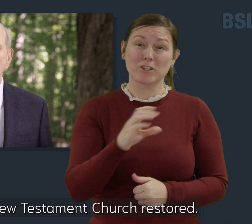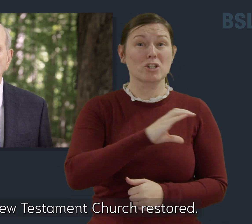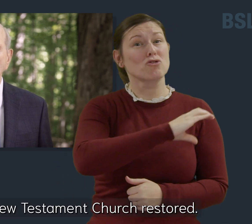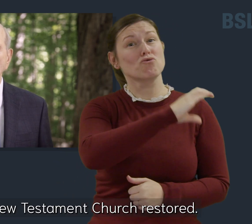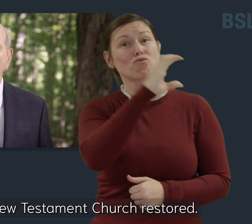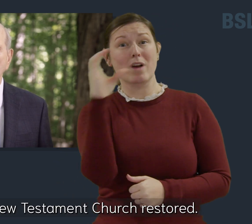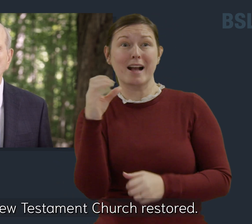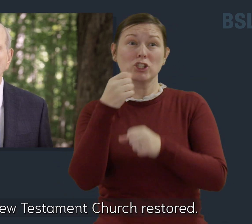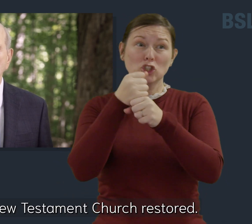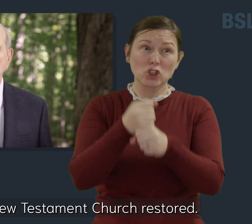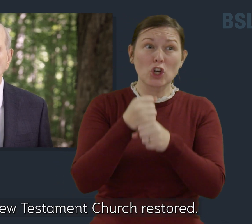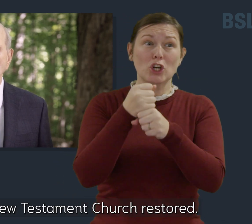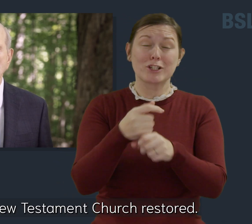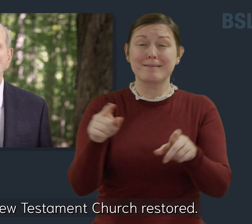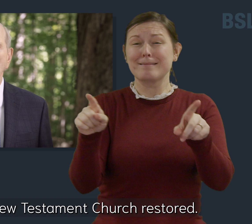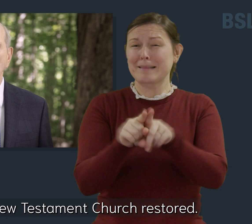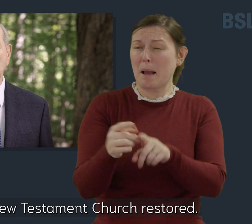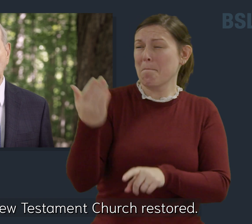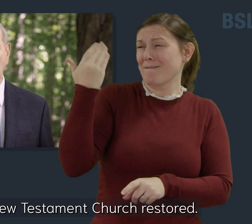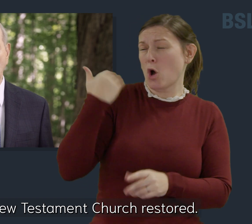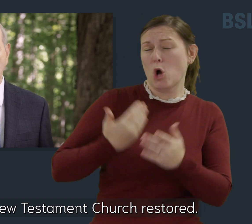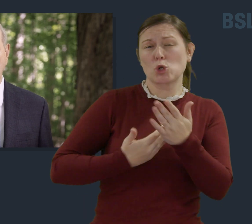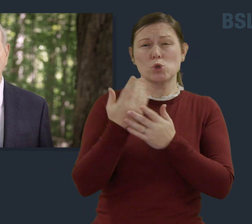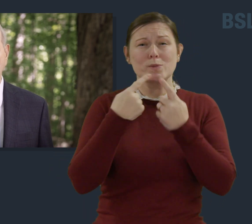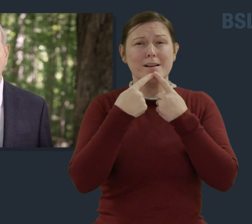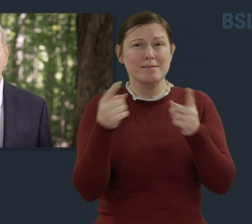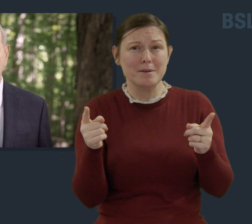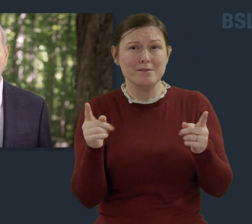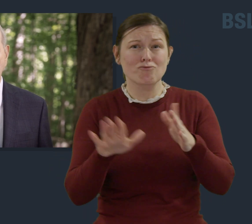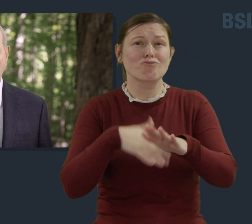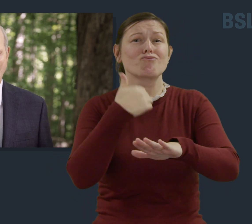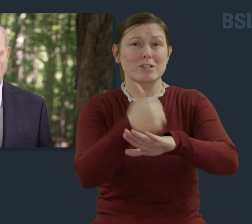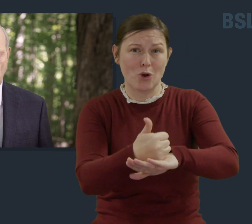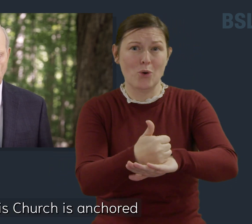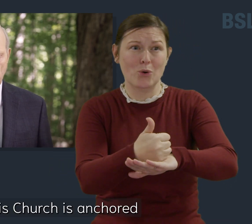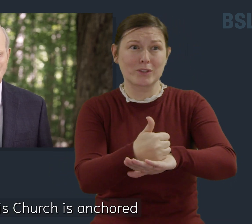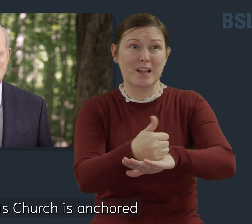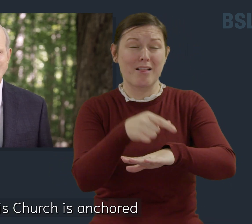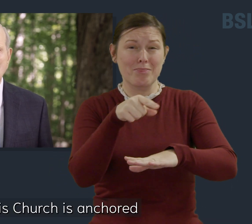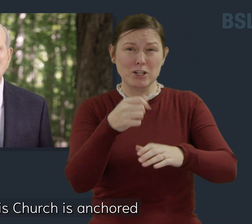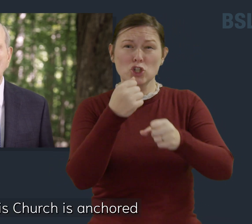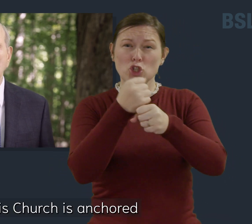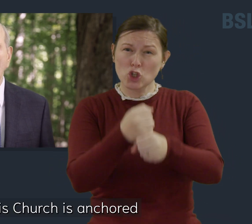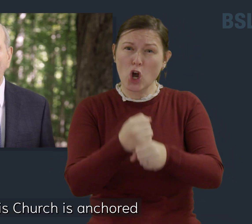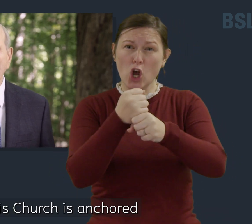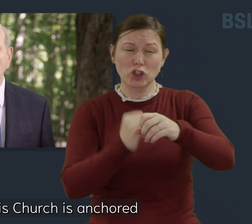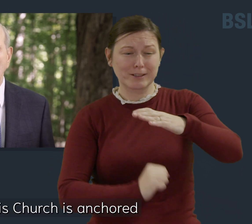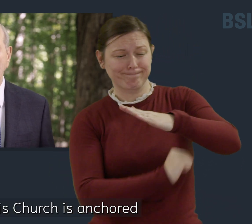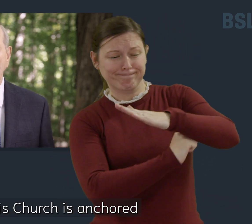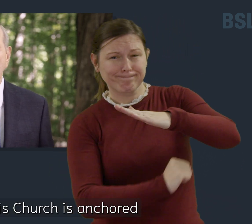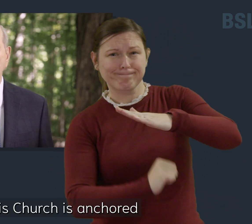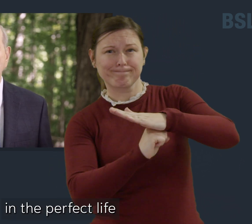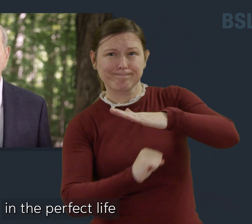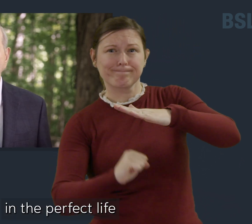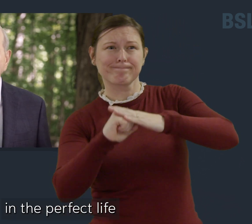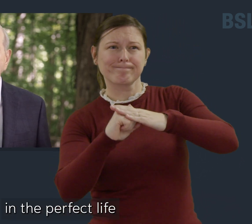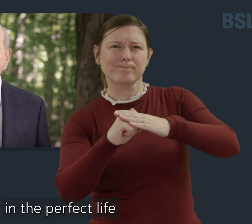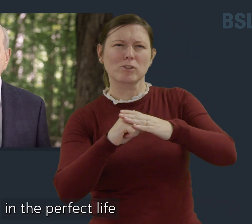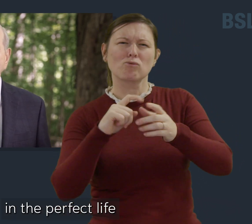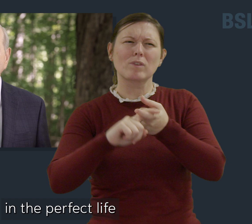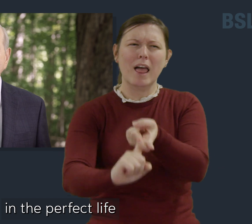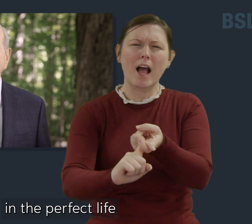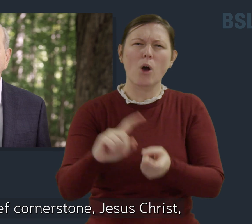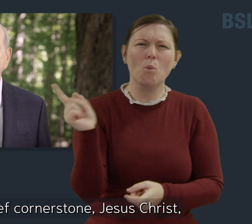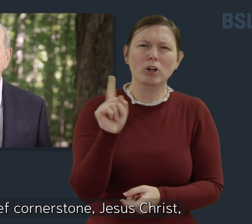Christ's New Testament church restored. This church is anchored in the